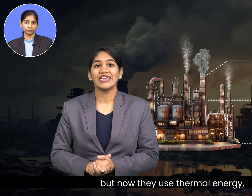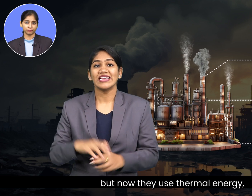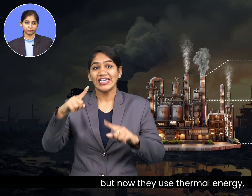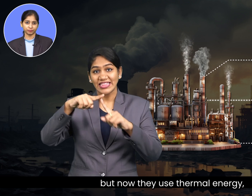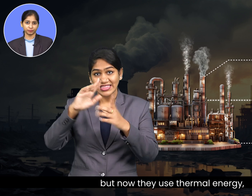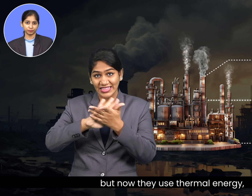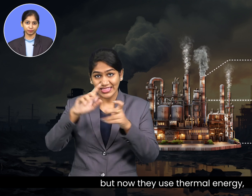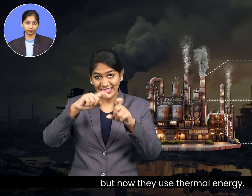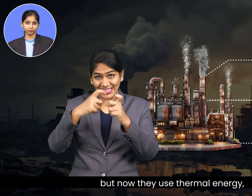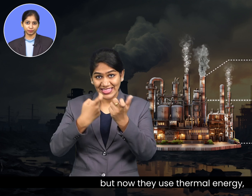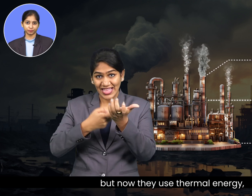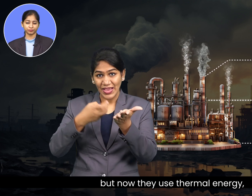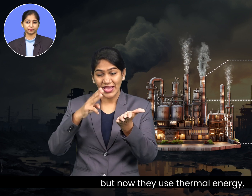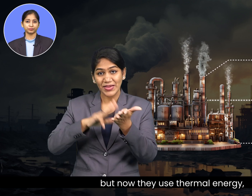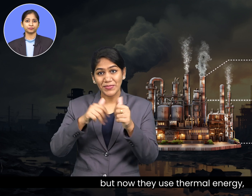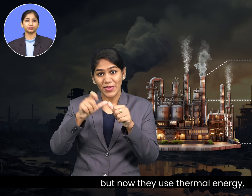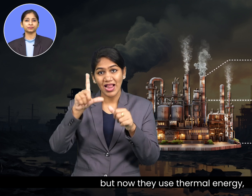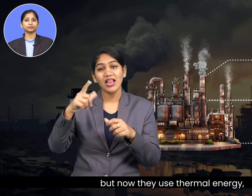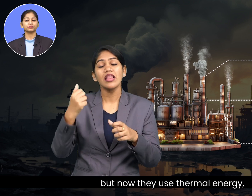energy,